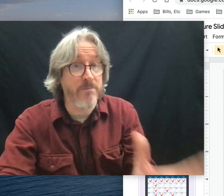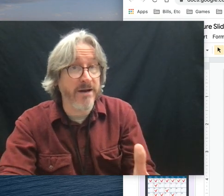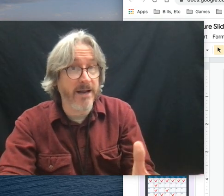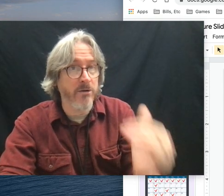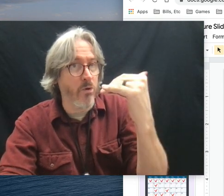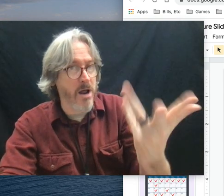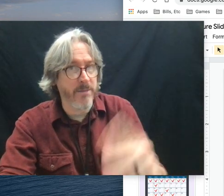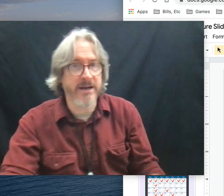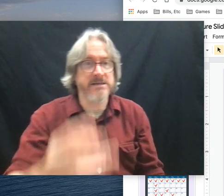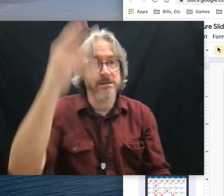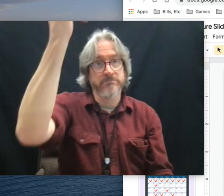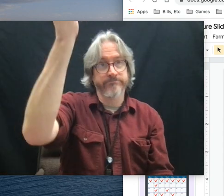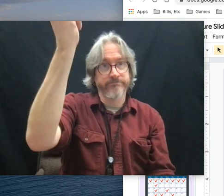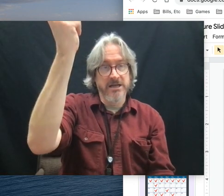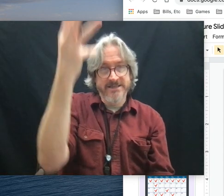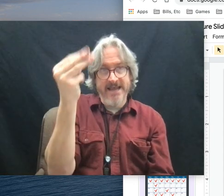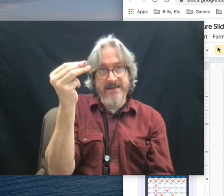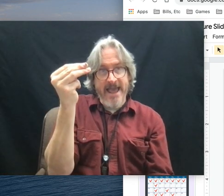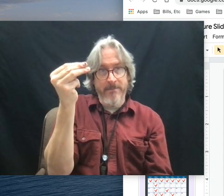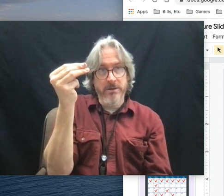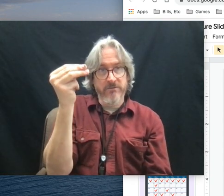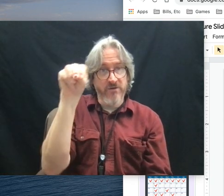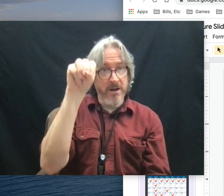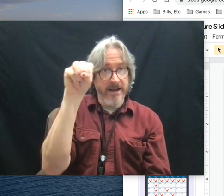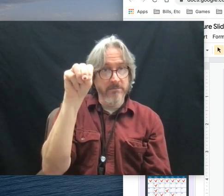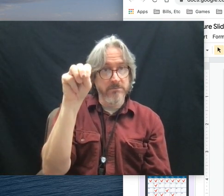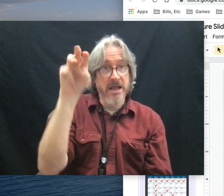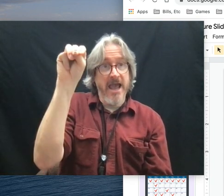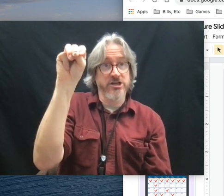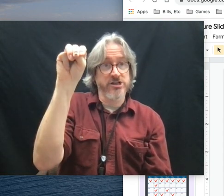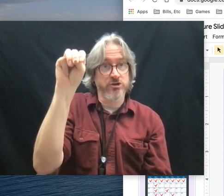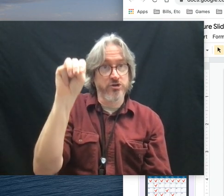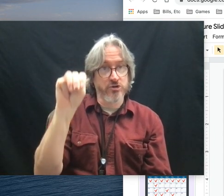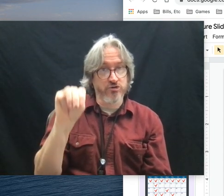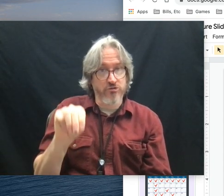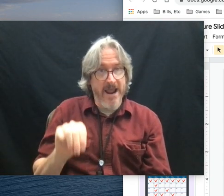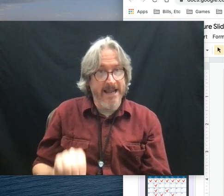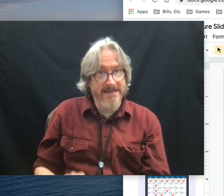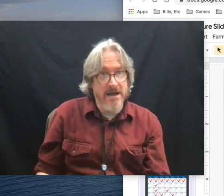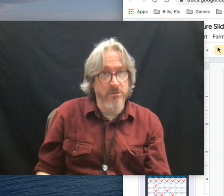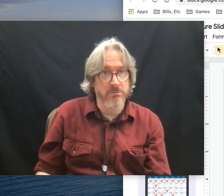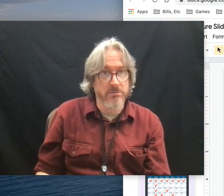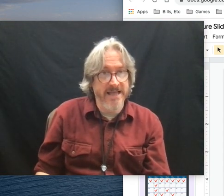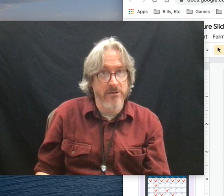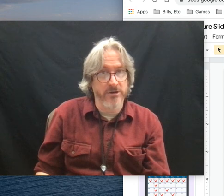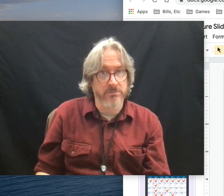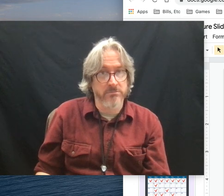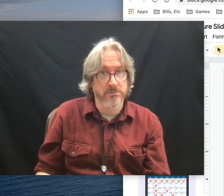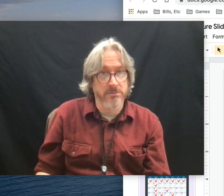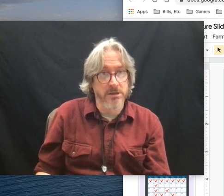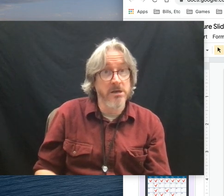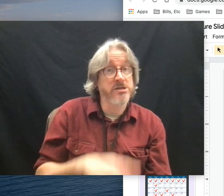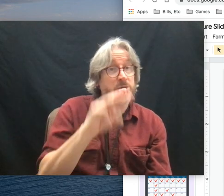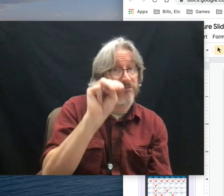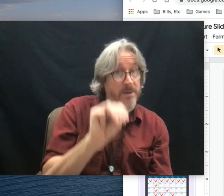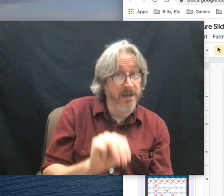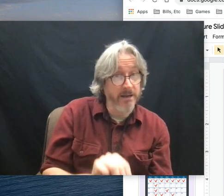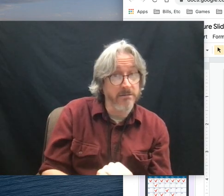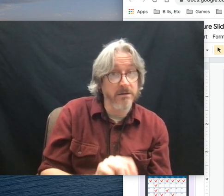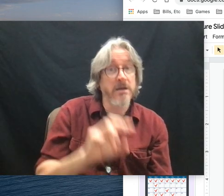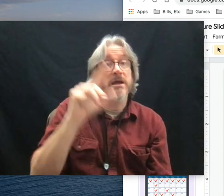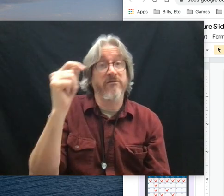Every Monday or on Mondays, take the M from Monday and just drag it down the calendar. So